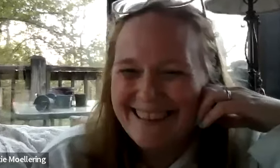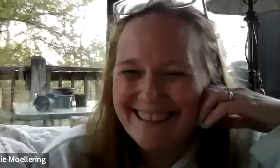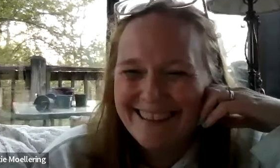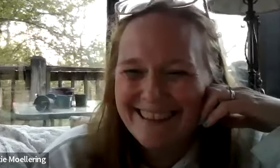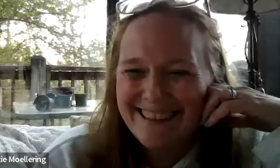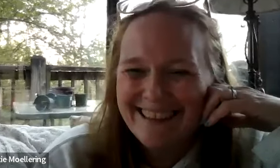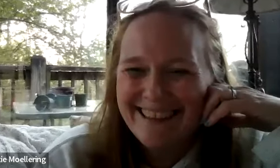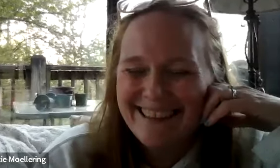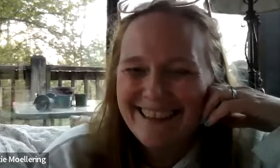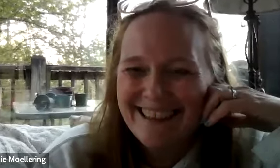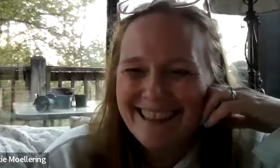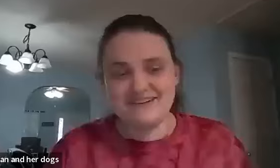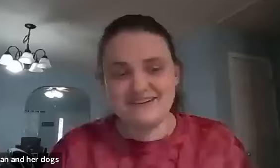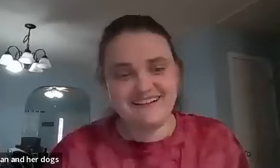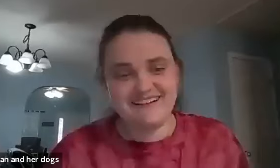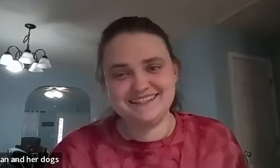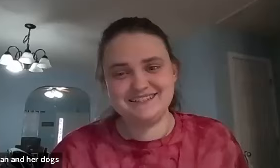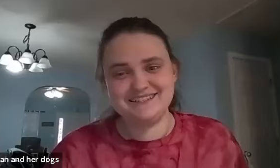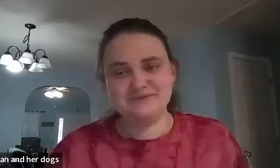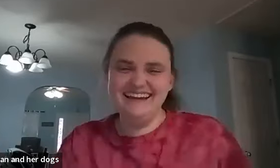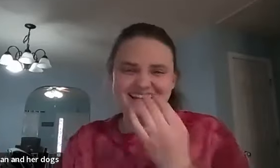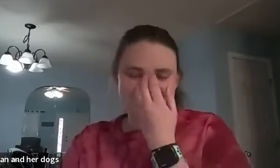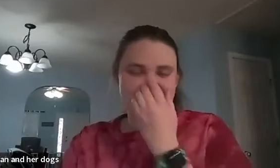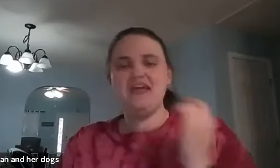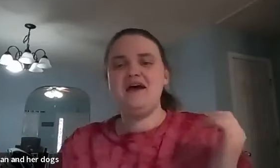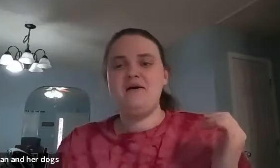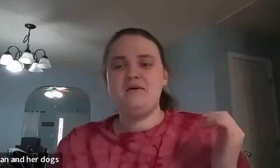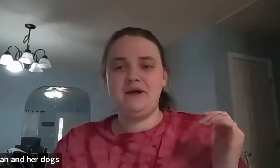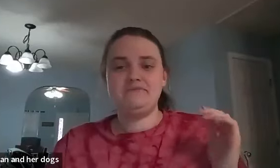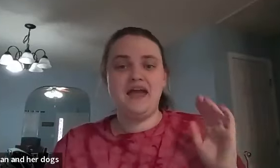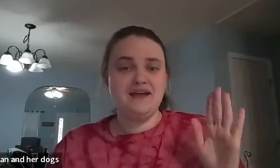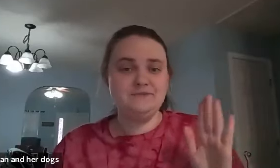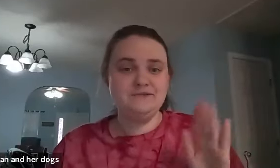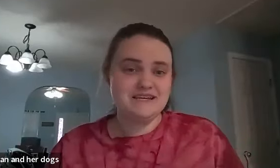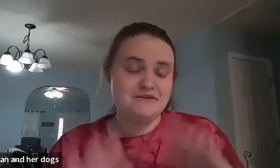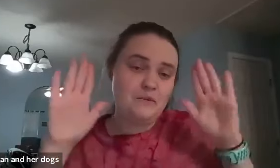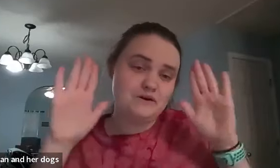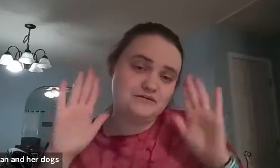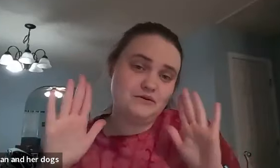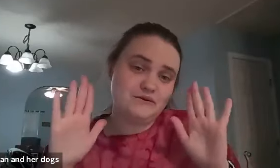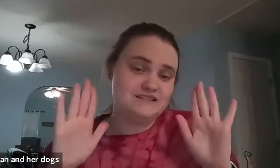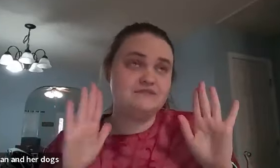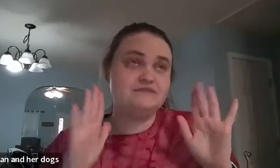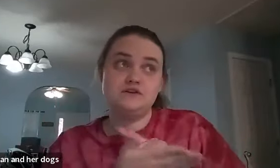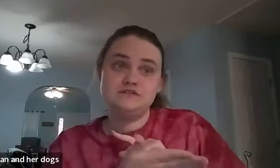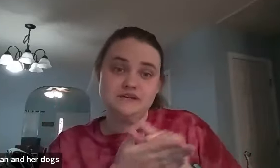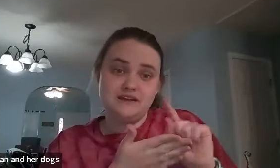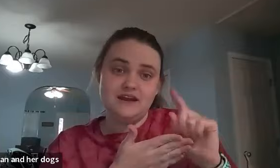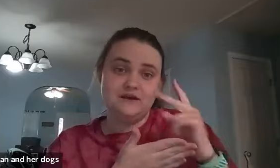Someone is very sad that we're not having class next week. Well, I hope you guys have a wonderful rest of y'all's week, and I will see